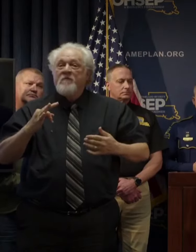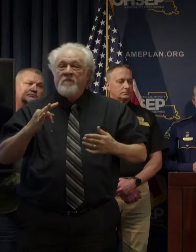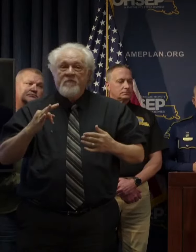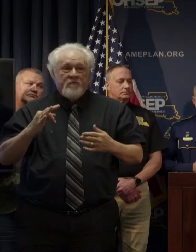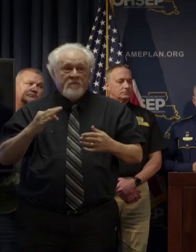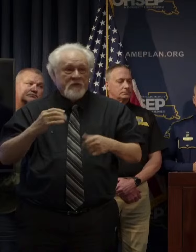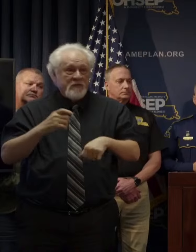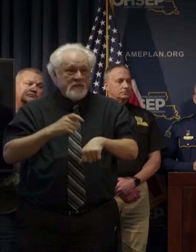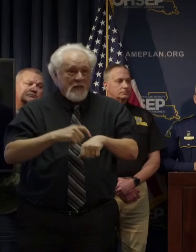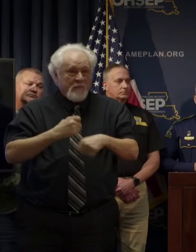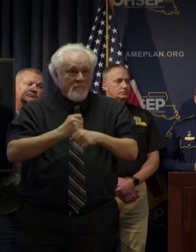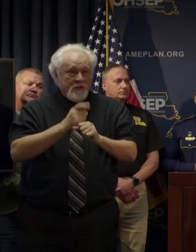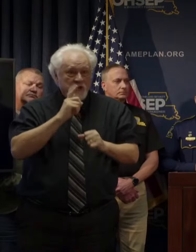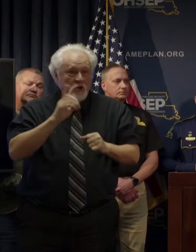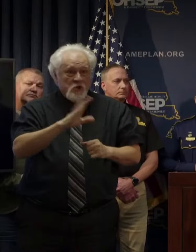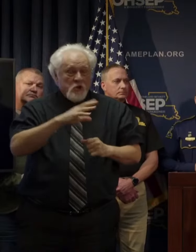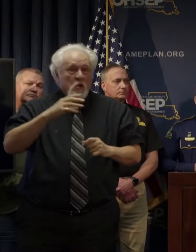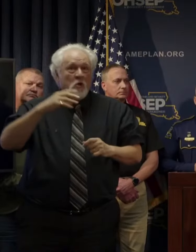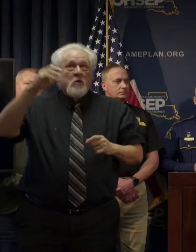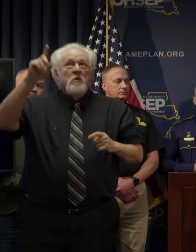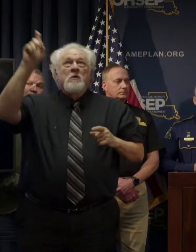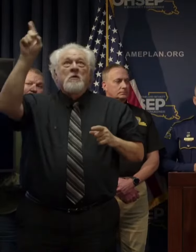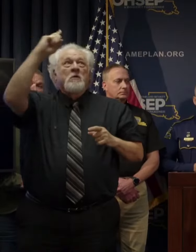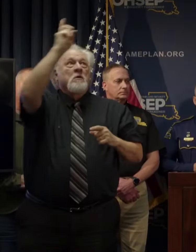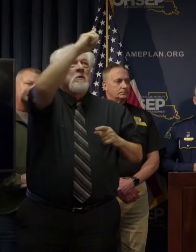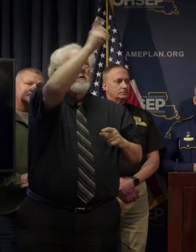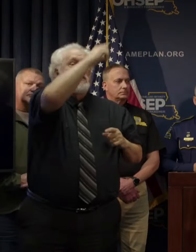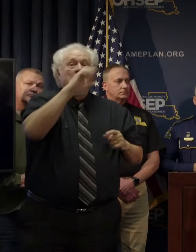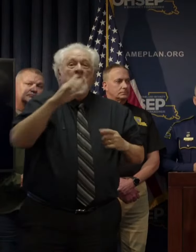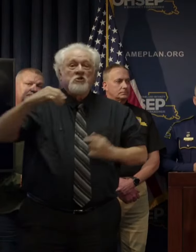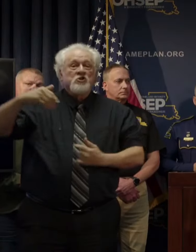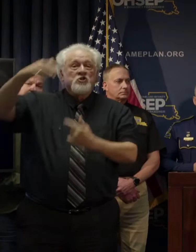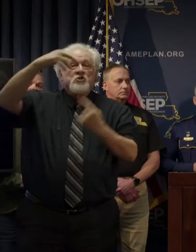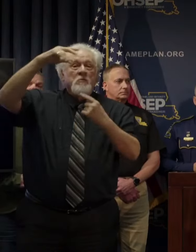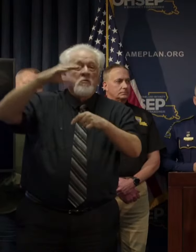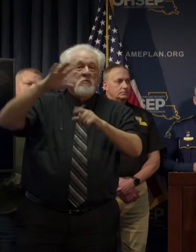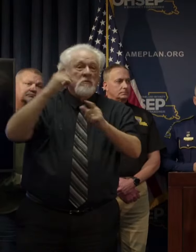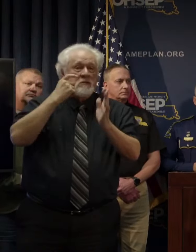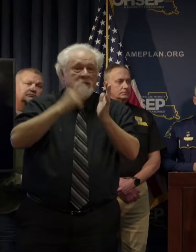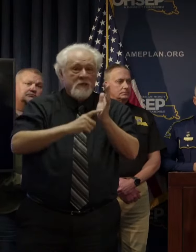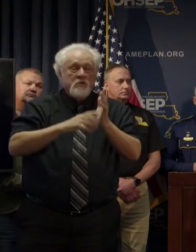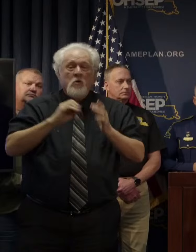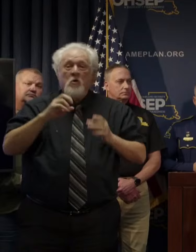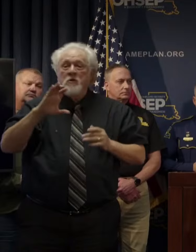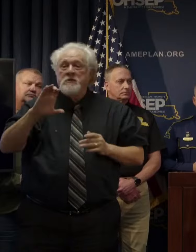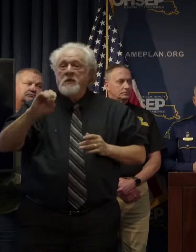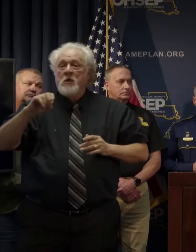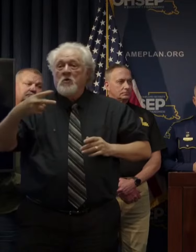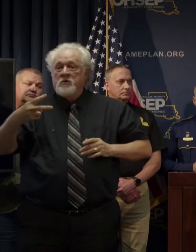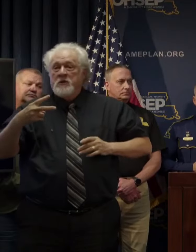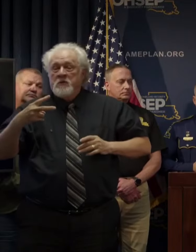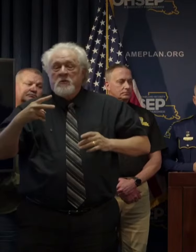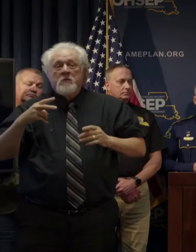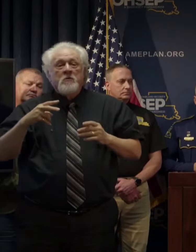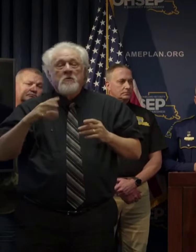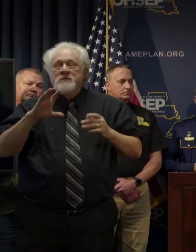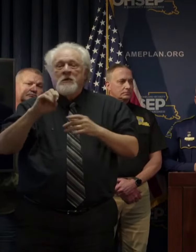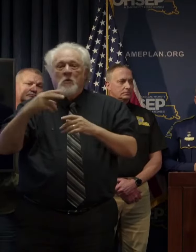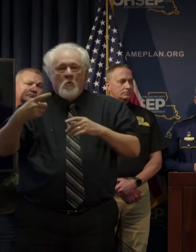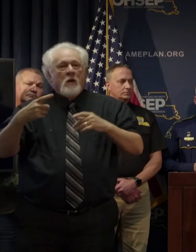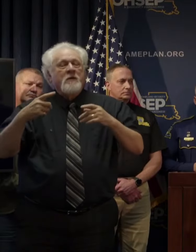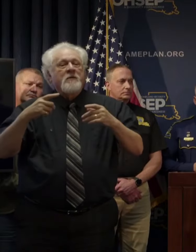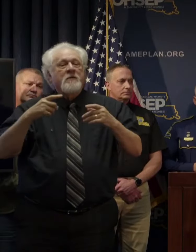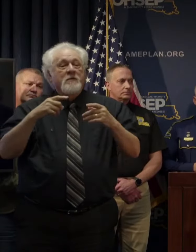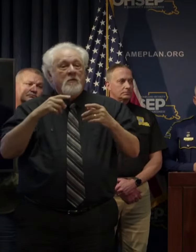time to ensure that your smoke detector or your carbon monoxide detectors in your home are functioning properly and that